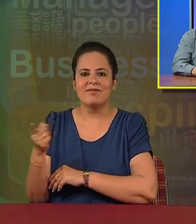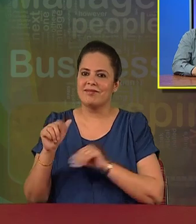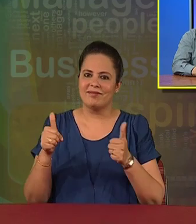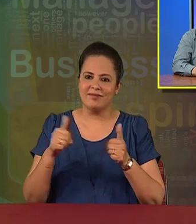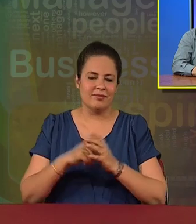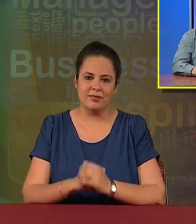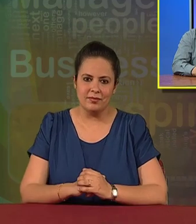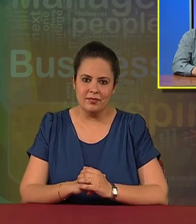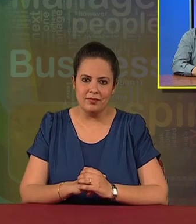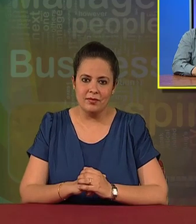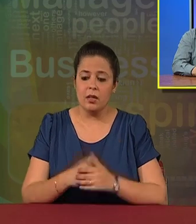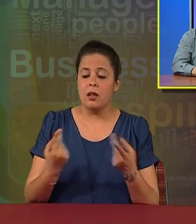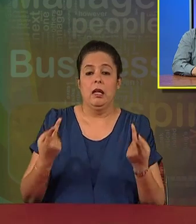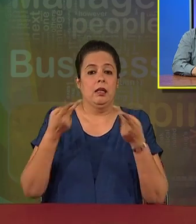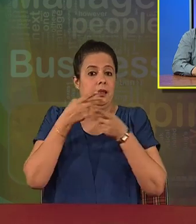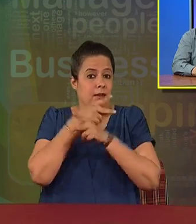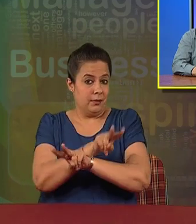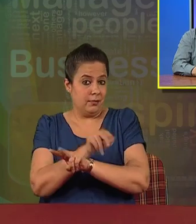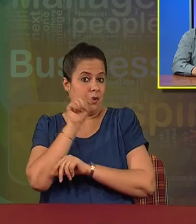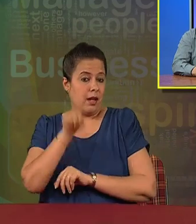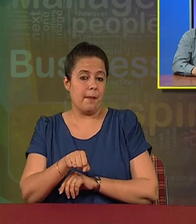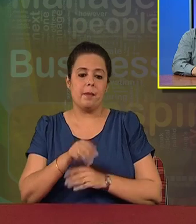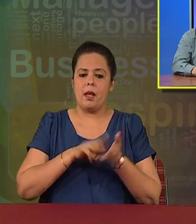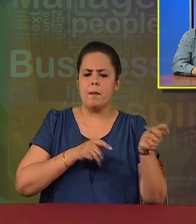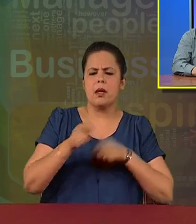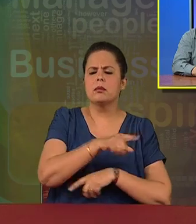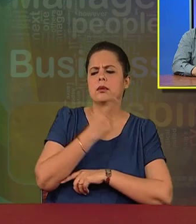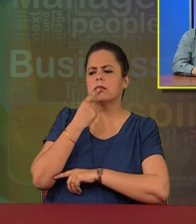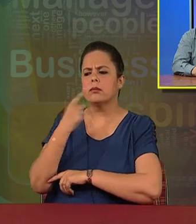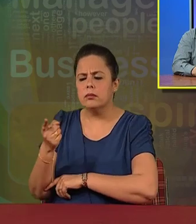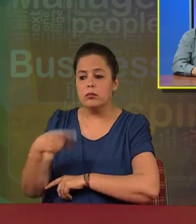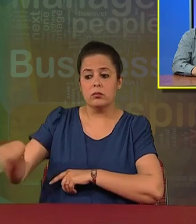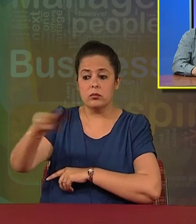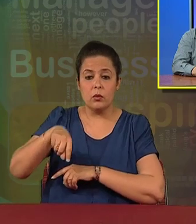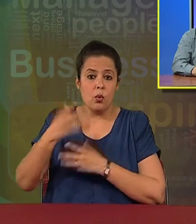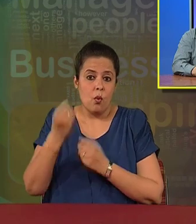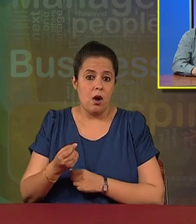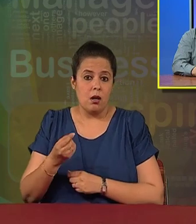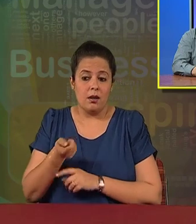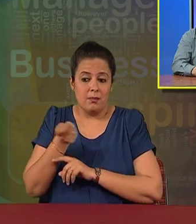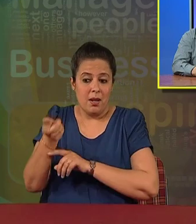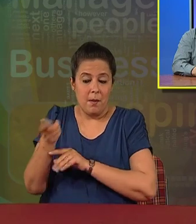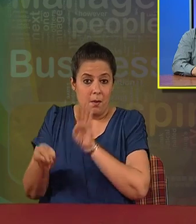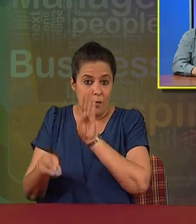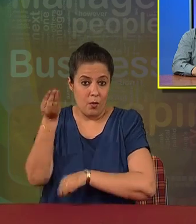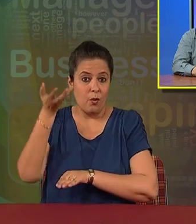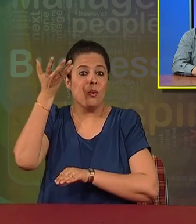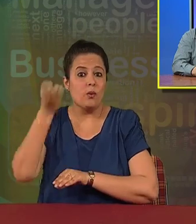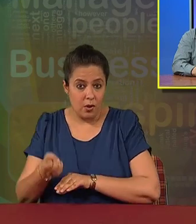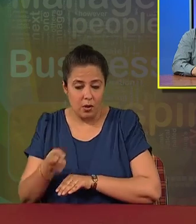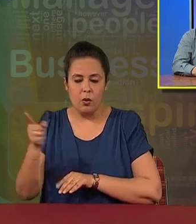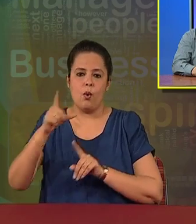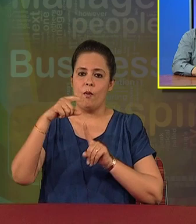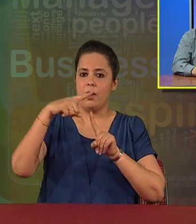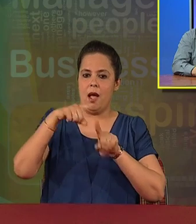increased. But the management can ask the employees that if they want to increase their salaries, they have to go for